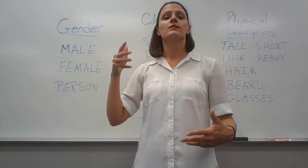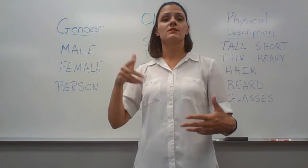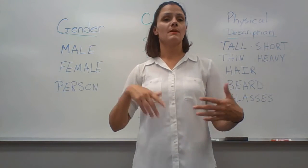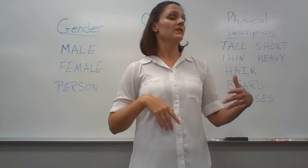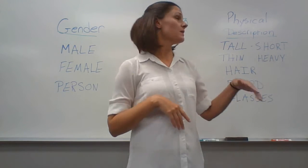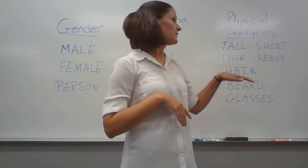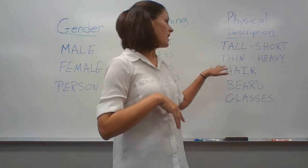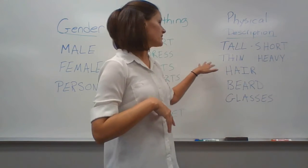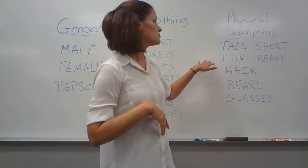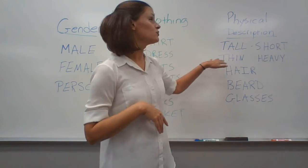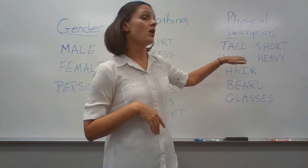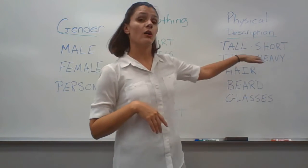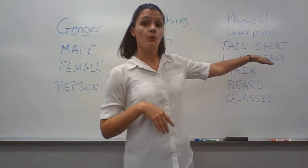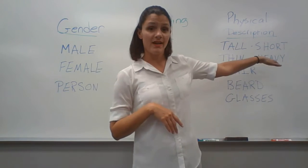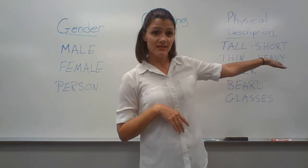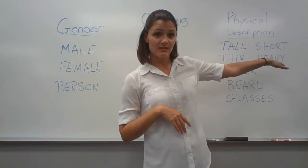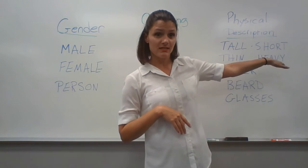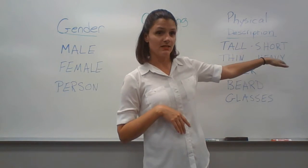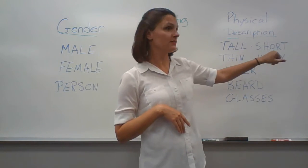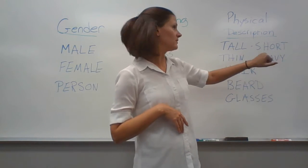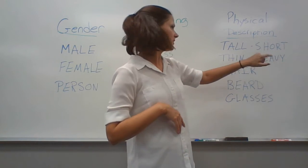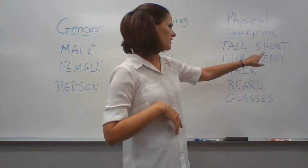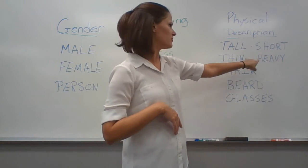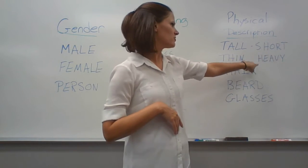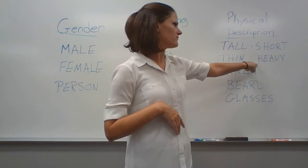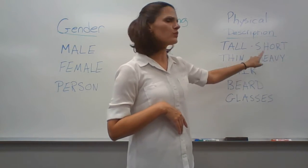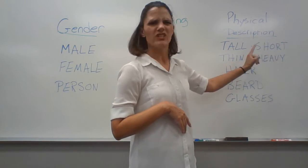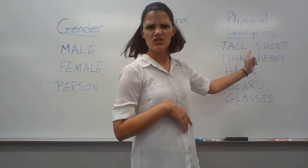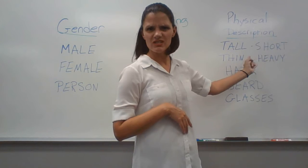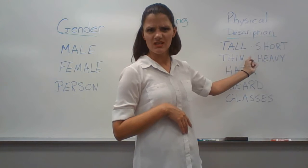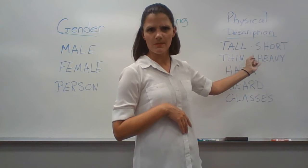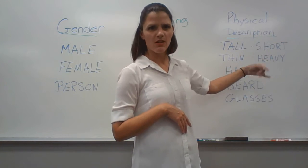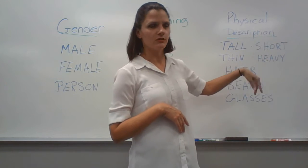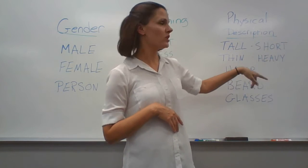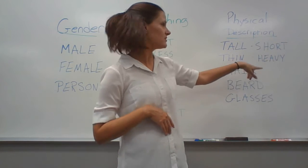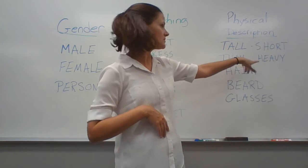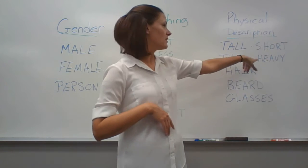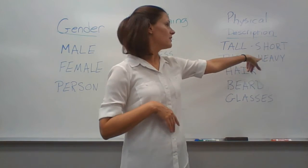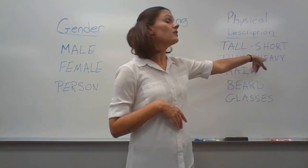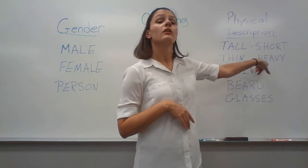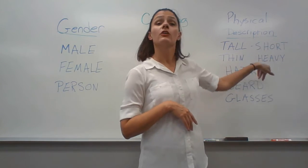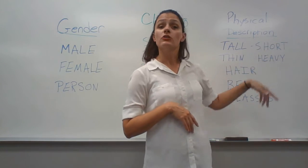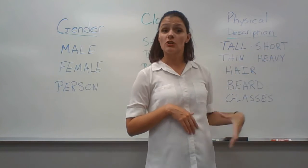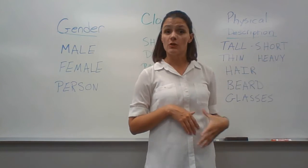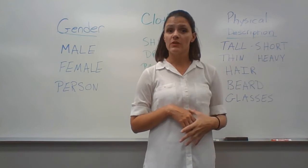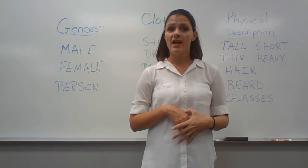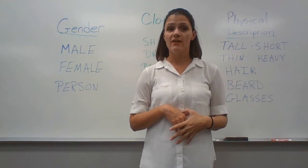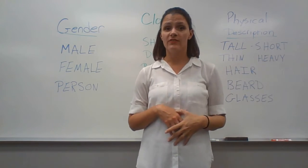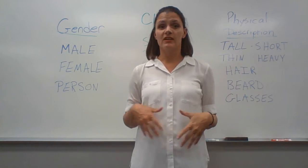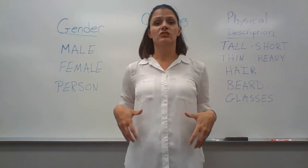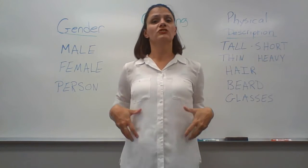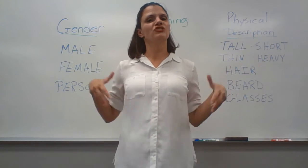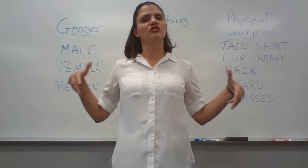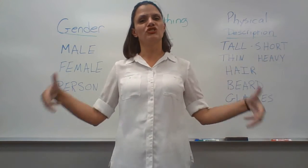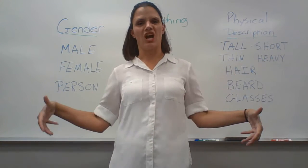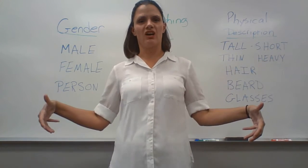Same thing applies to our weight. Should have switched these, I apologize. I'm going to start with heavy.